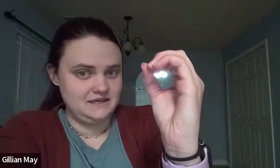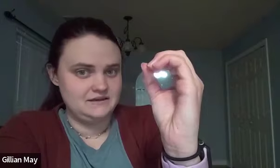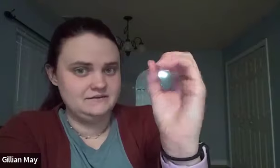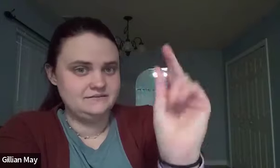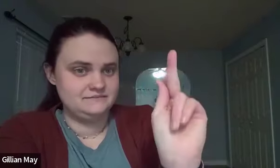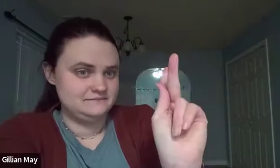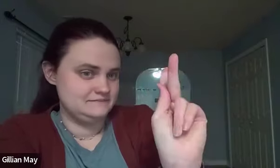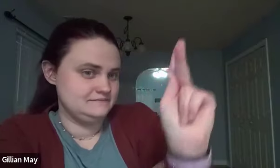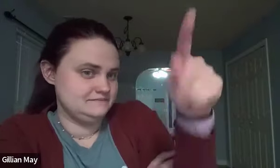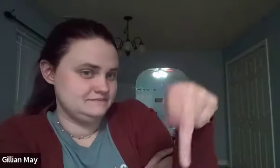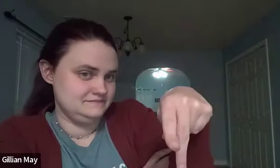P,